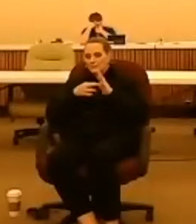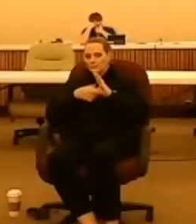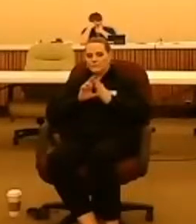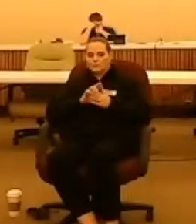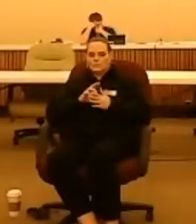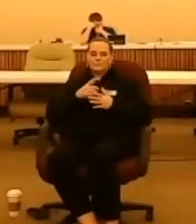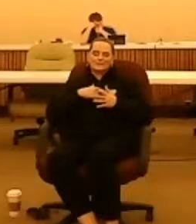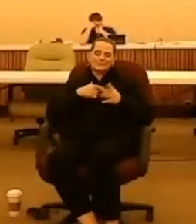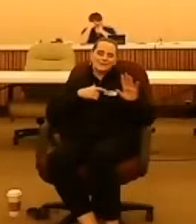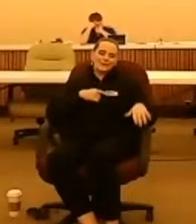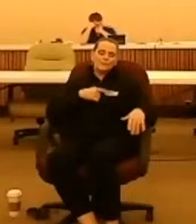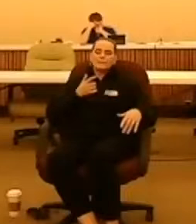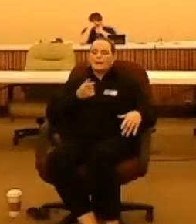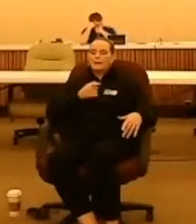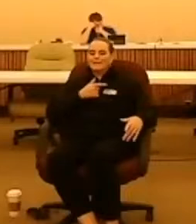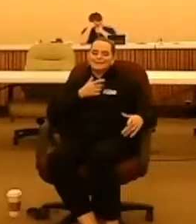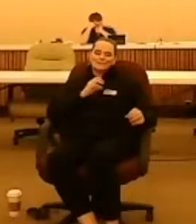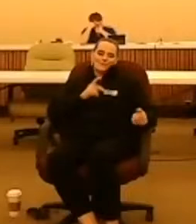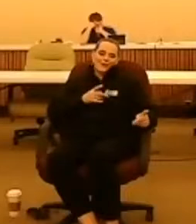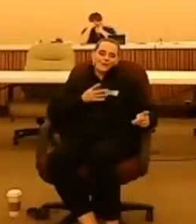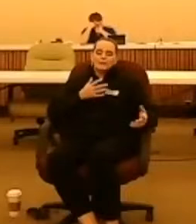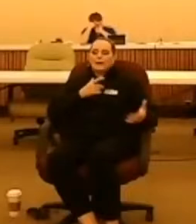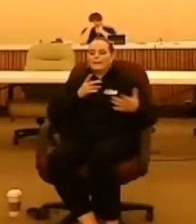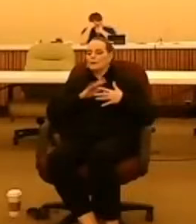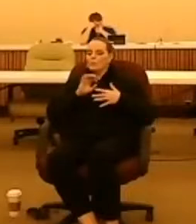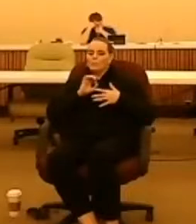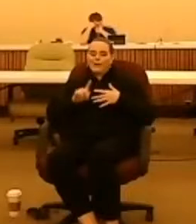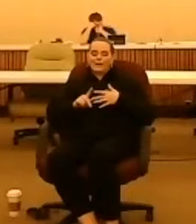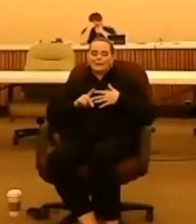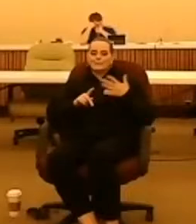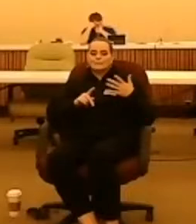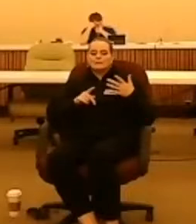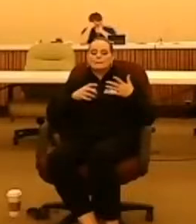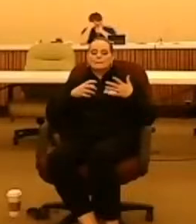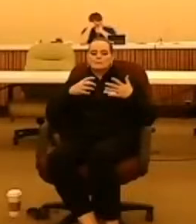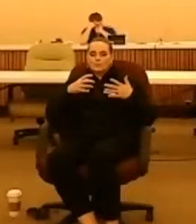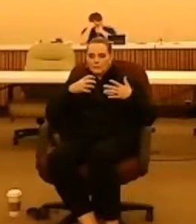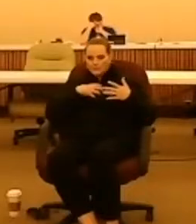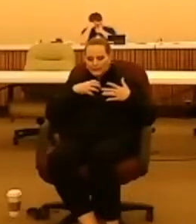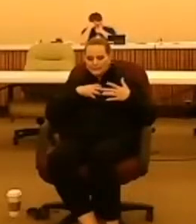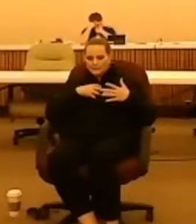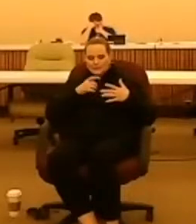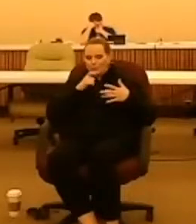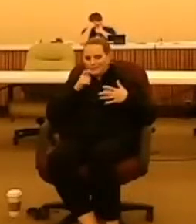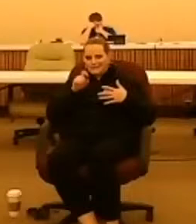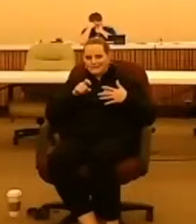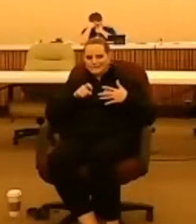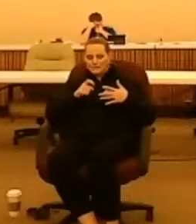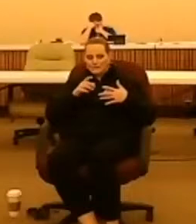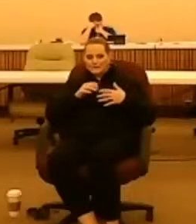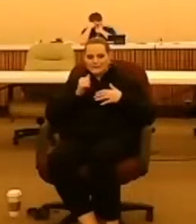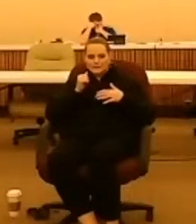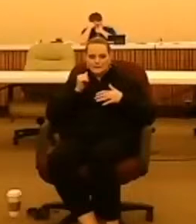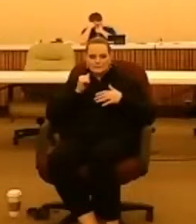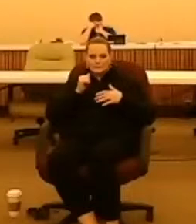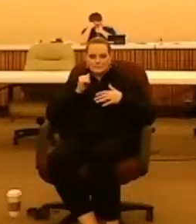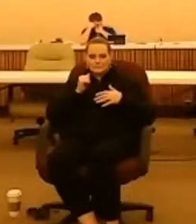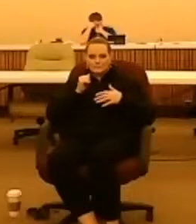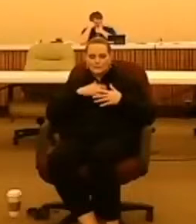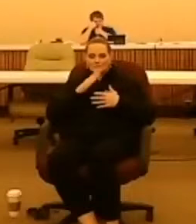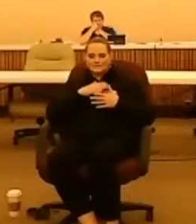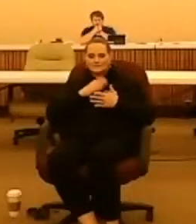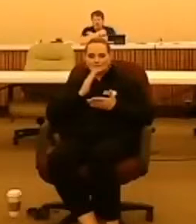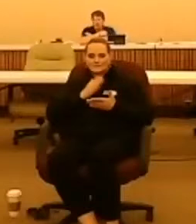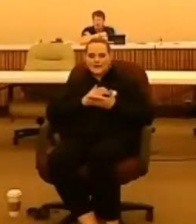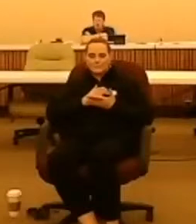we really think this is okay, and then we could go back just to that complainant, and it really wouldn't necessarily need to go any further than that.